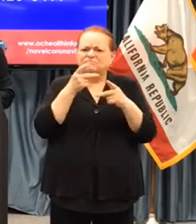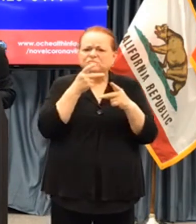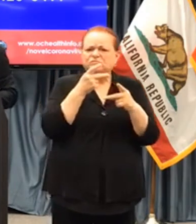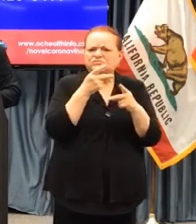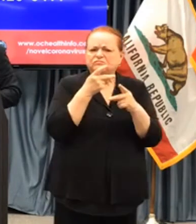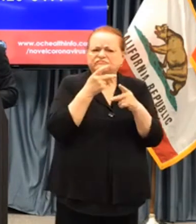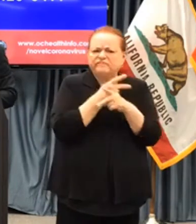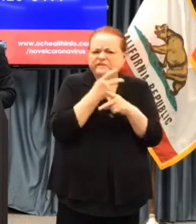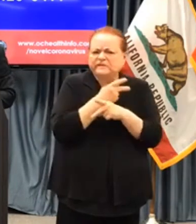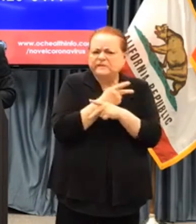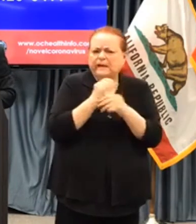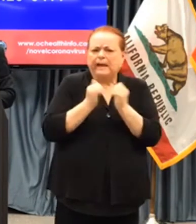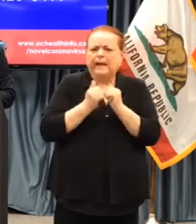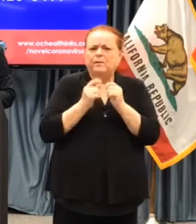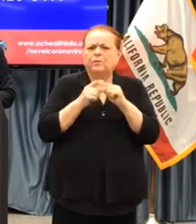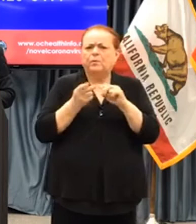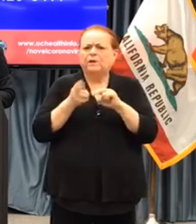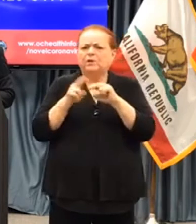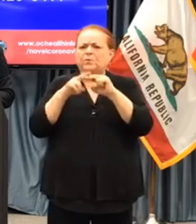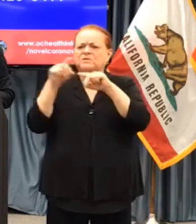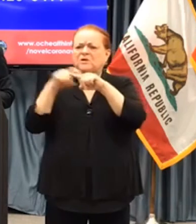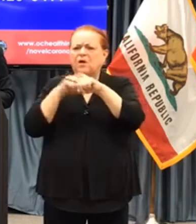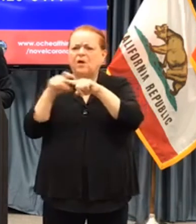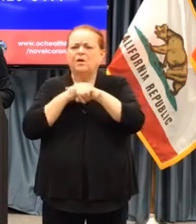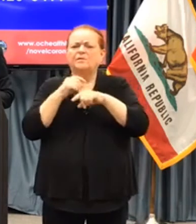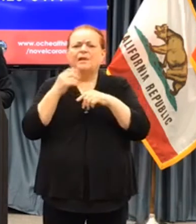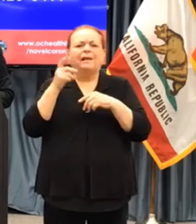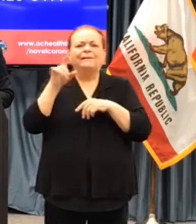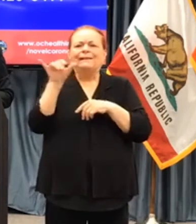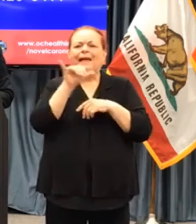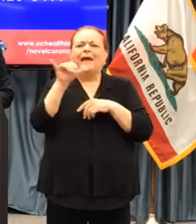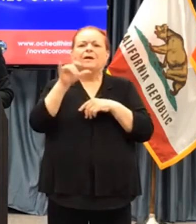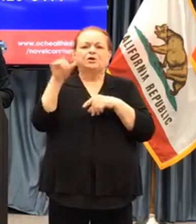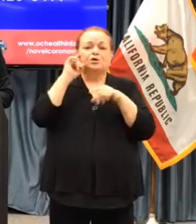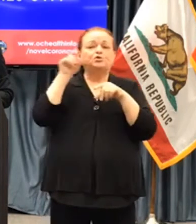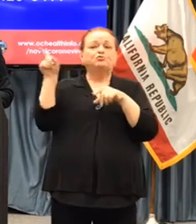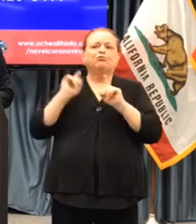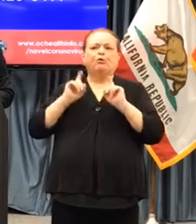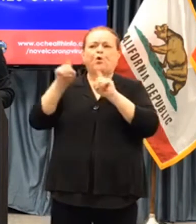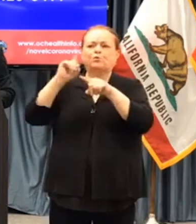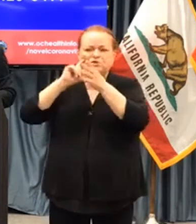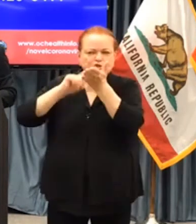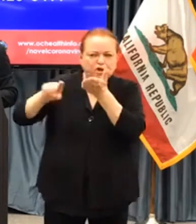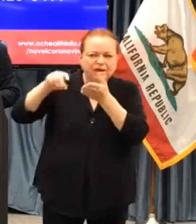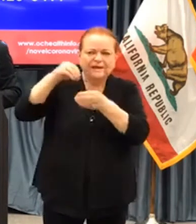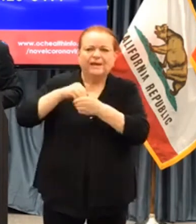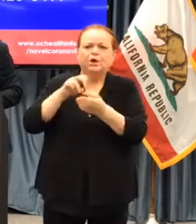reporting on elder abuse cases, like maybe checking in on nursing homes or things like that?